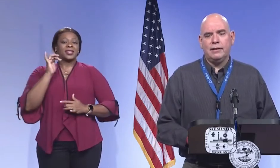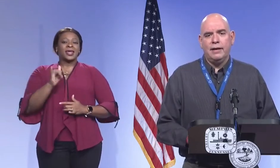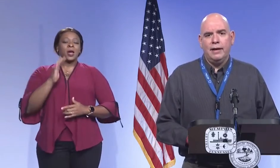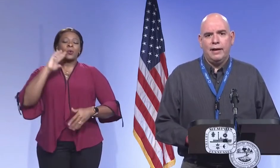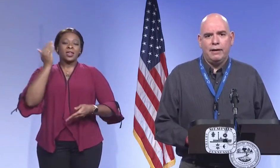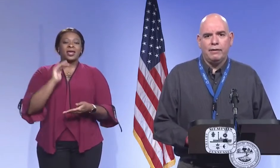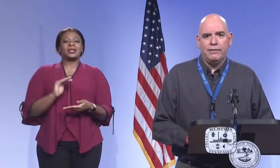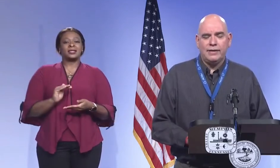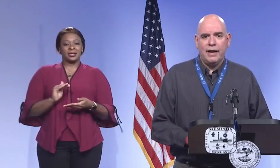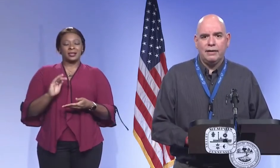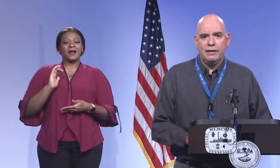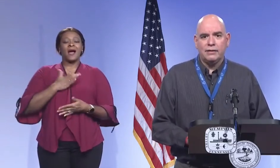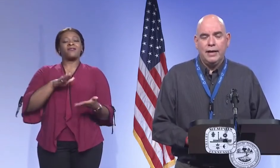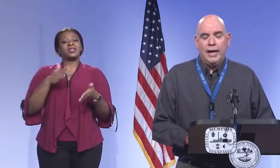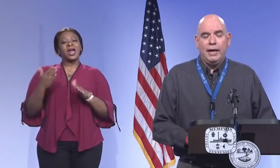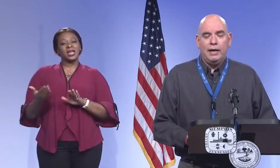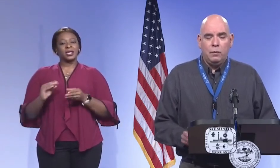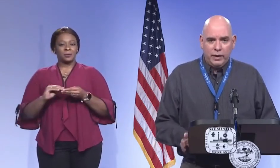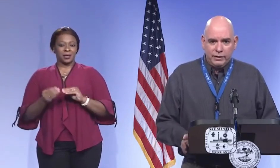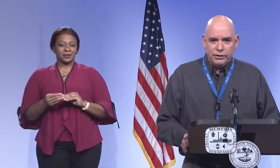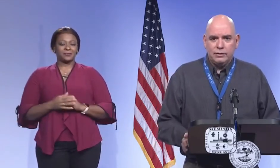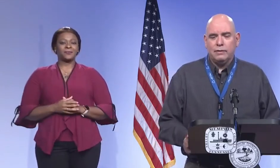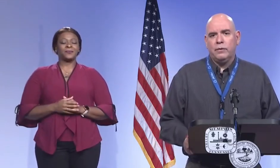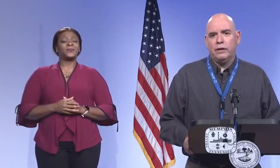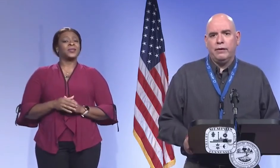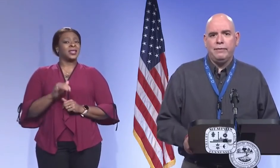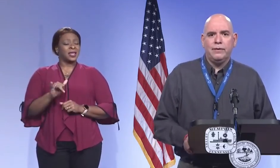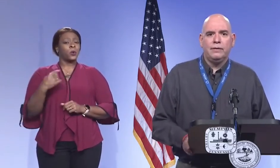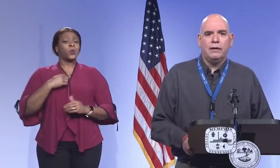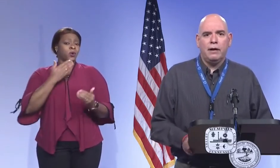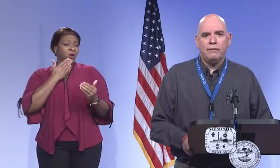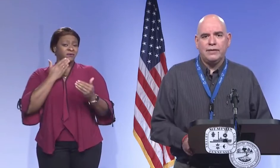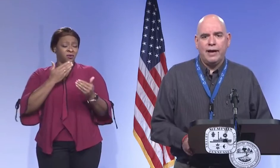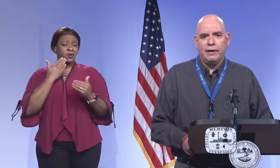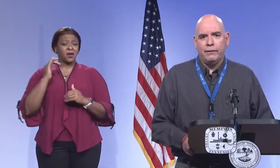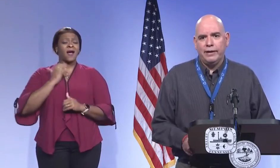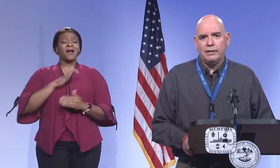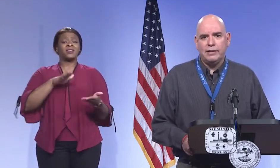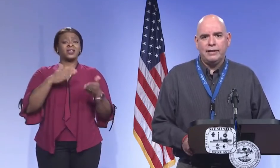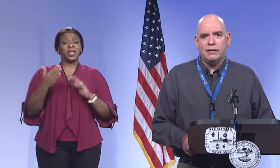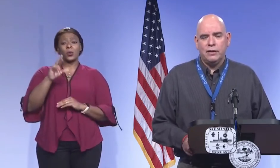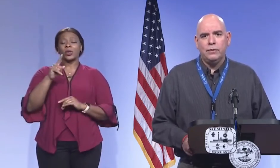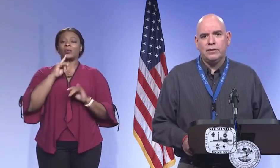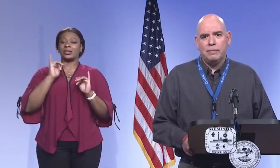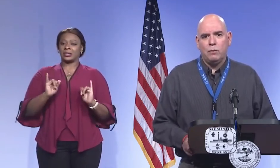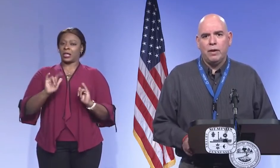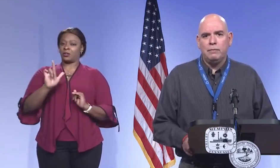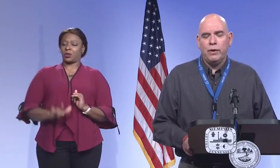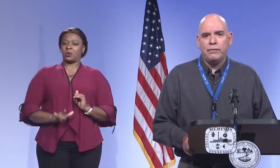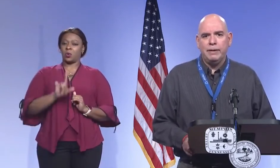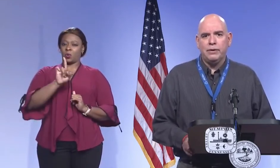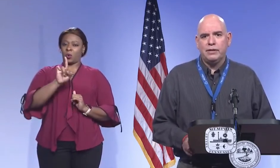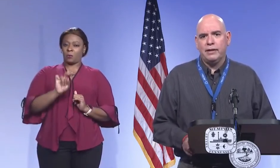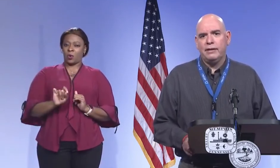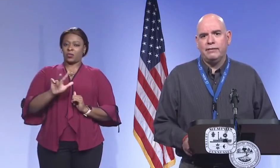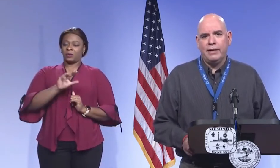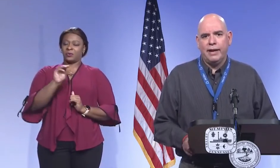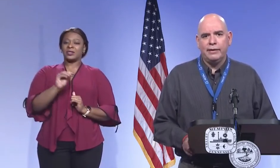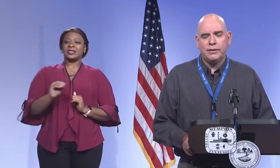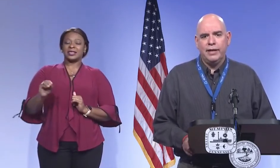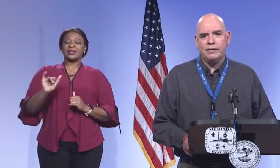lessen our fatalities, which we are grateful our fatality rate stays low. It's about 1.3%